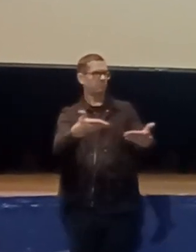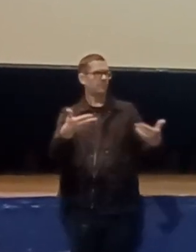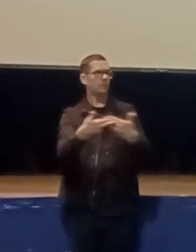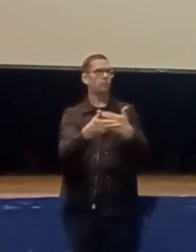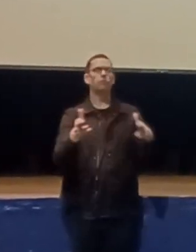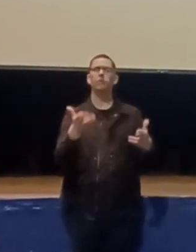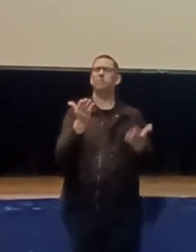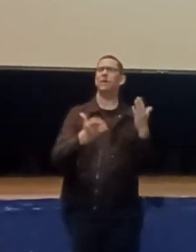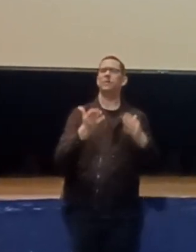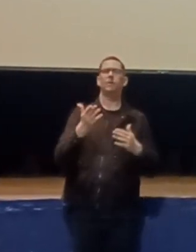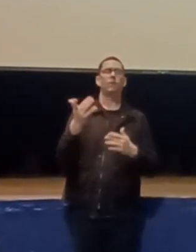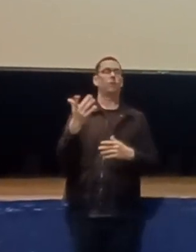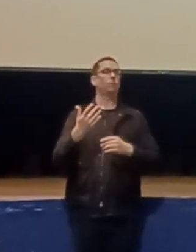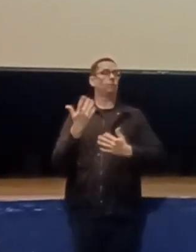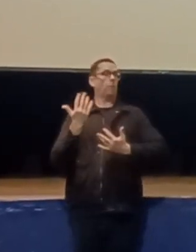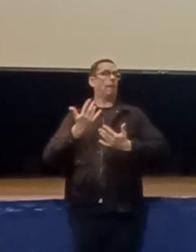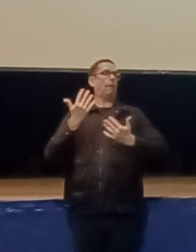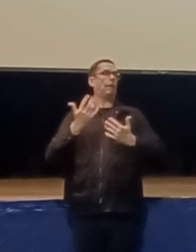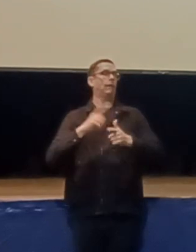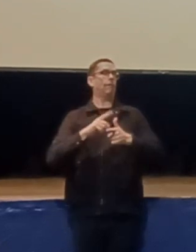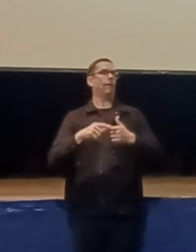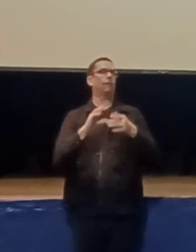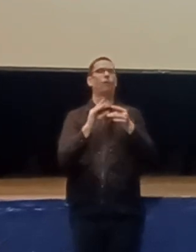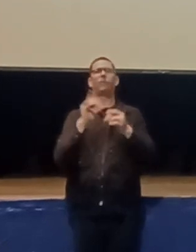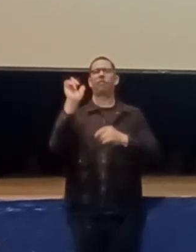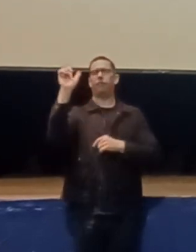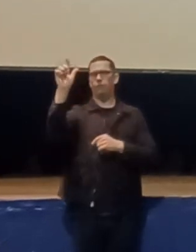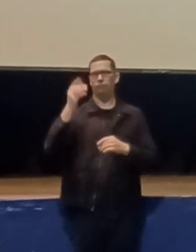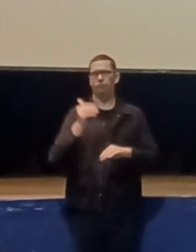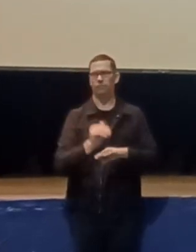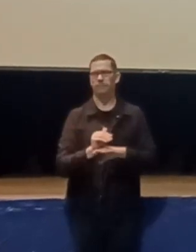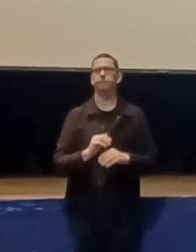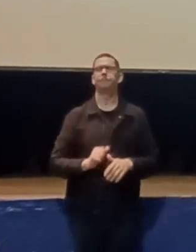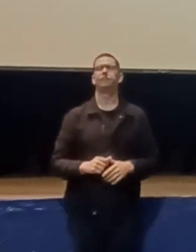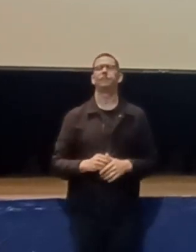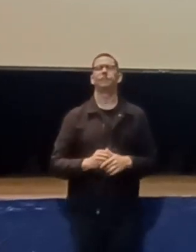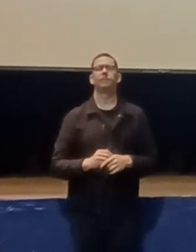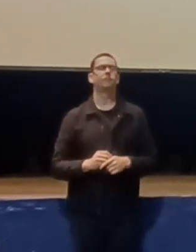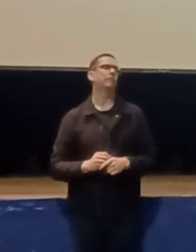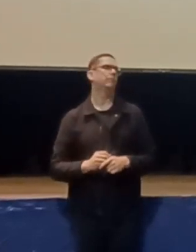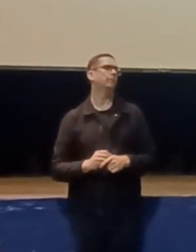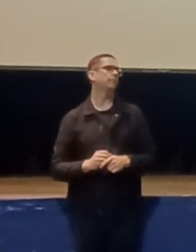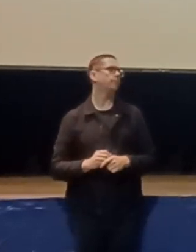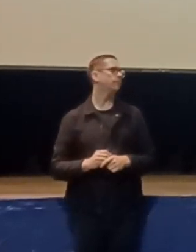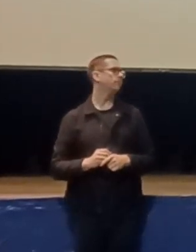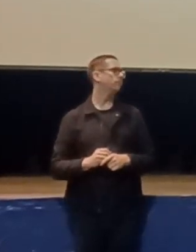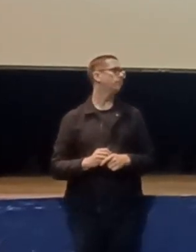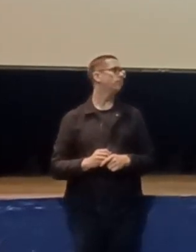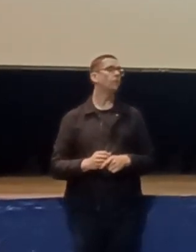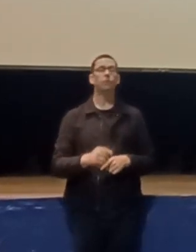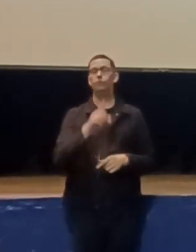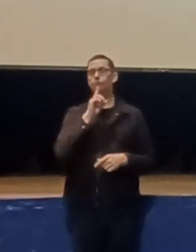might reserve their comments for later. So what I'd love to do is, get started on